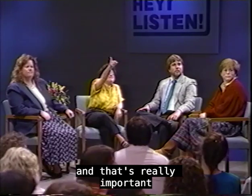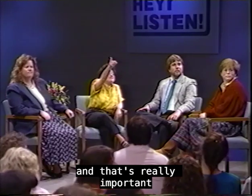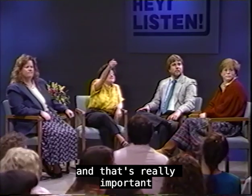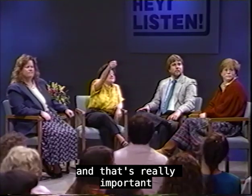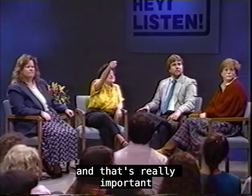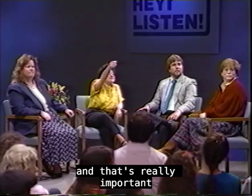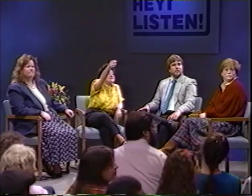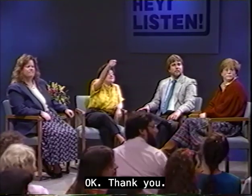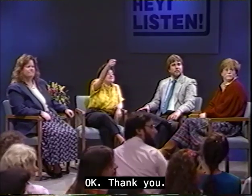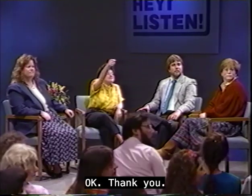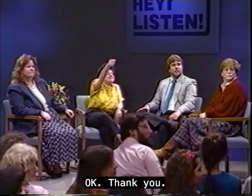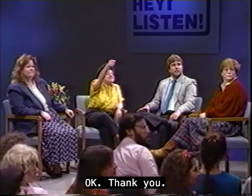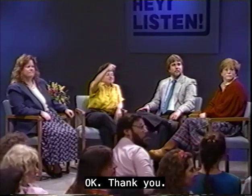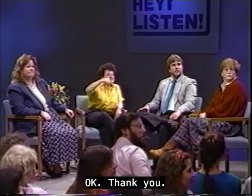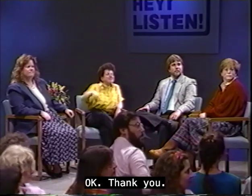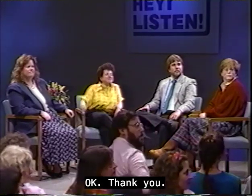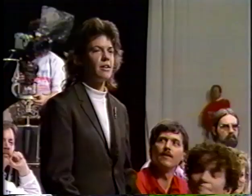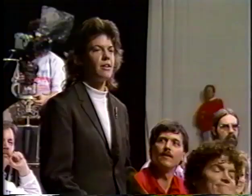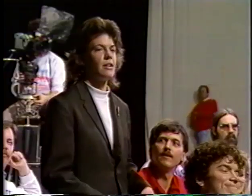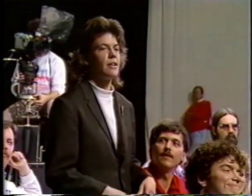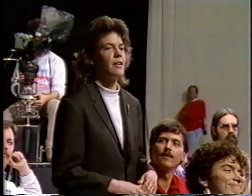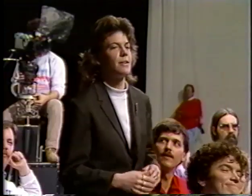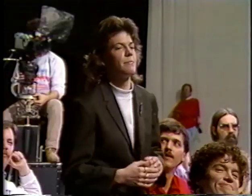me. Okay, thank you.